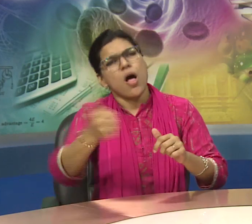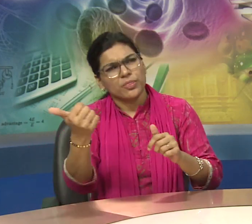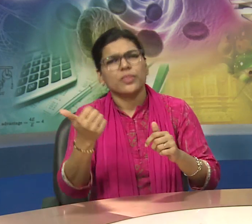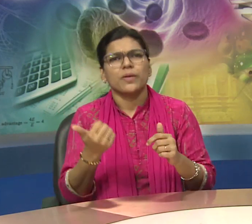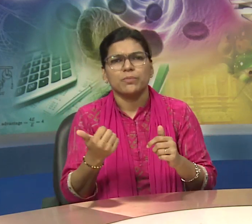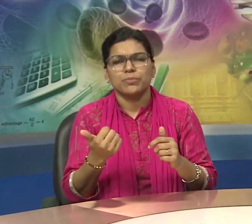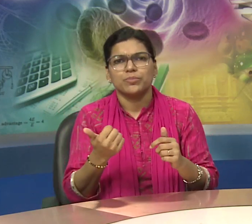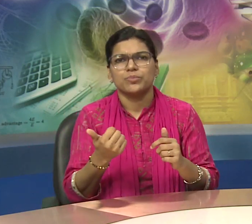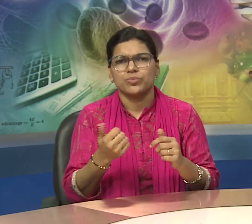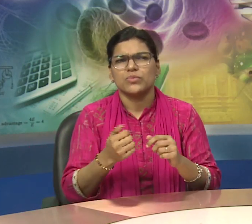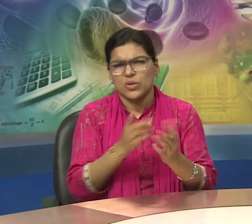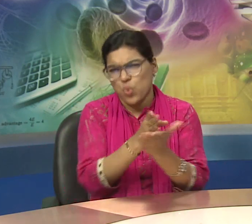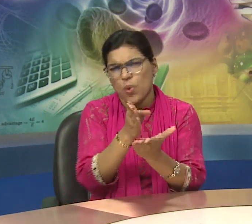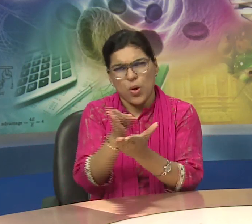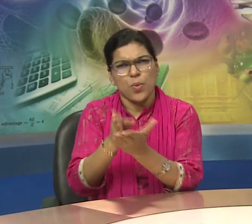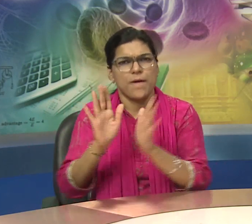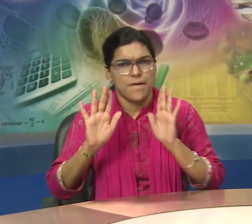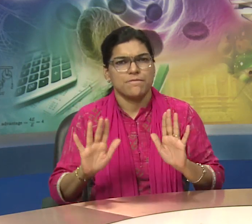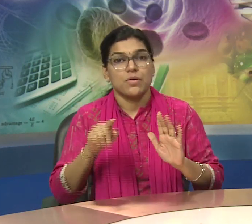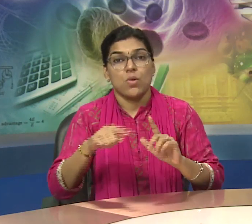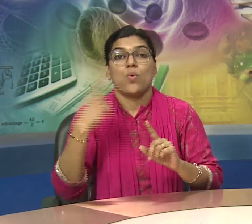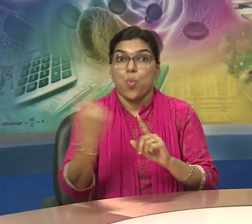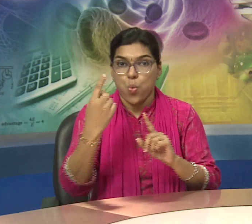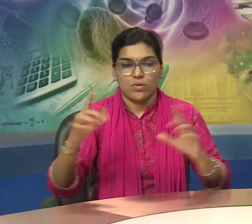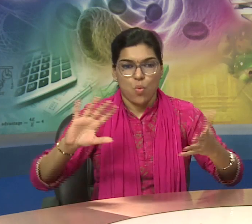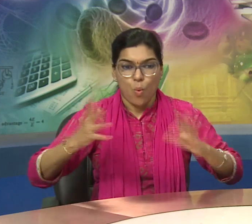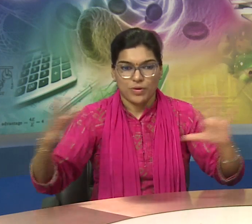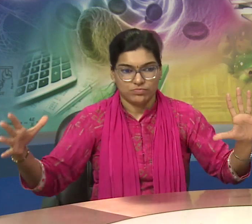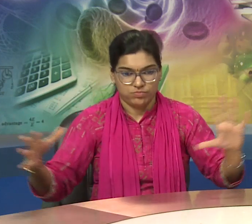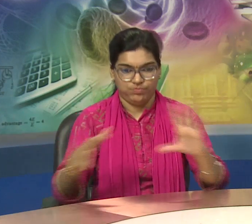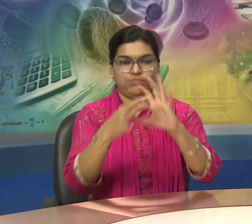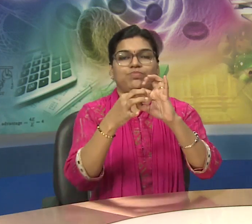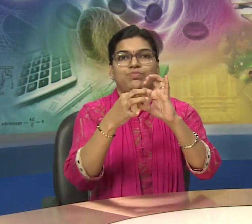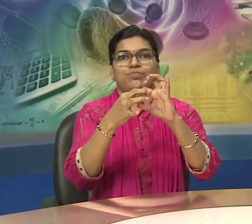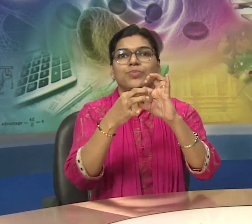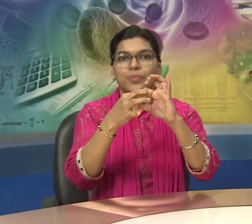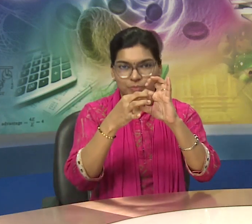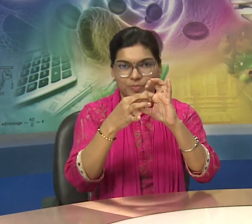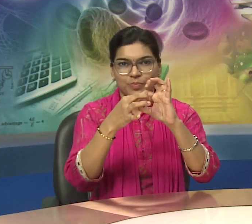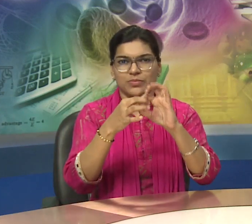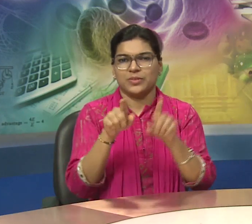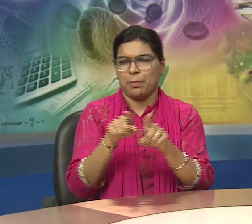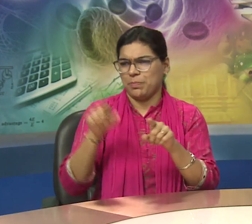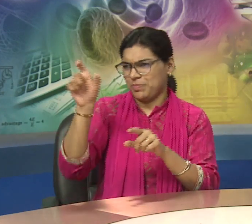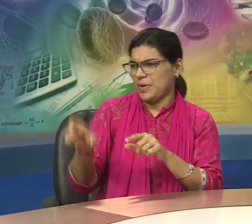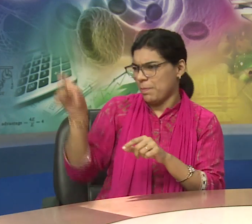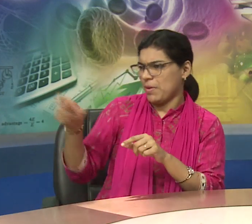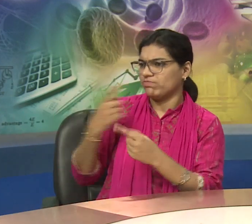attachment with the help of Wi-Fi, sometime with the help of Bluetooth. So, this is basically a